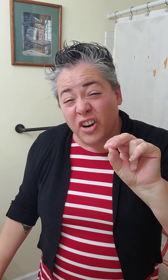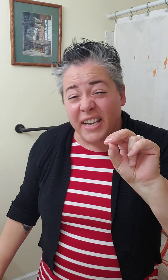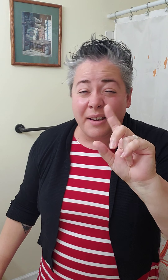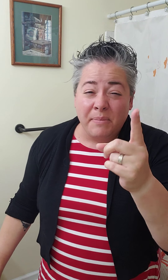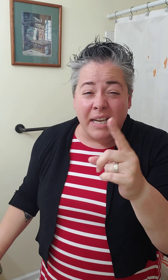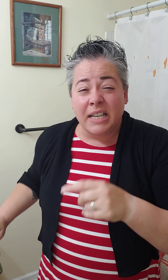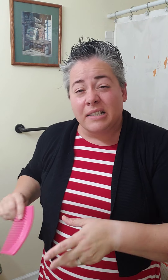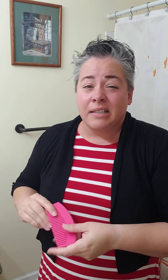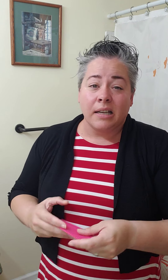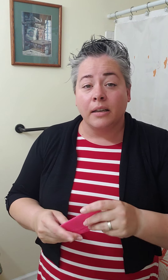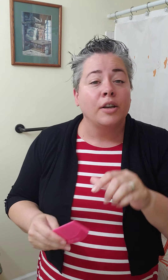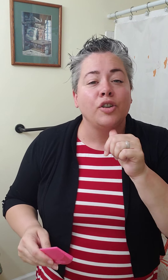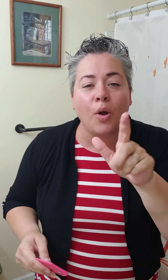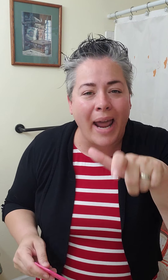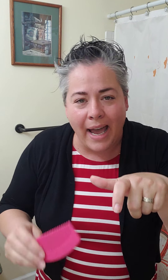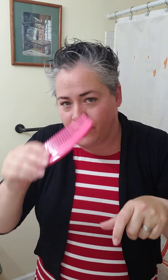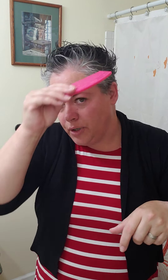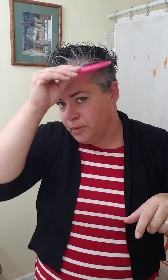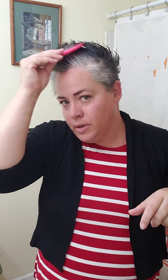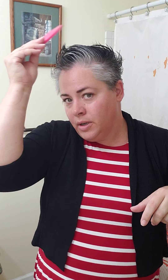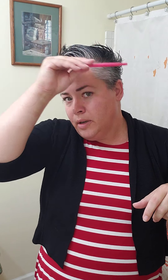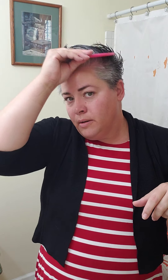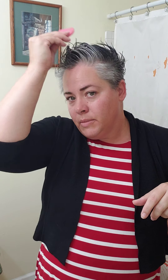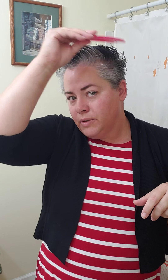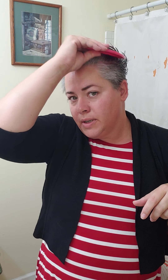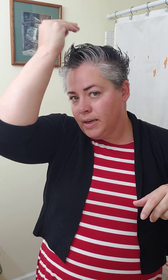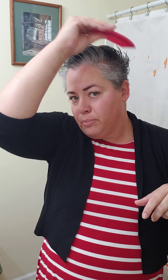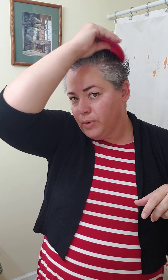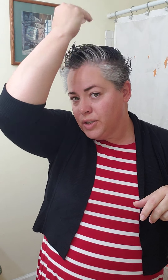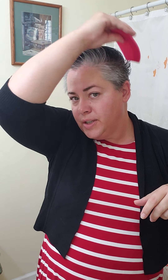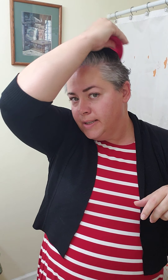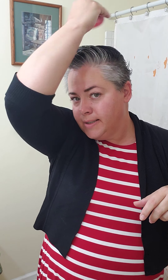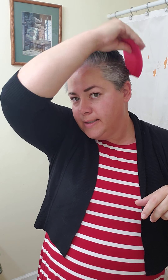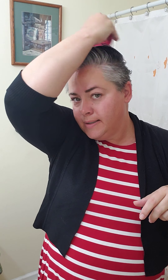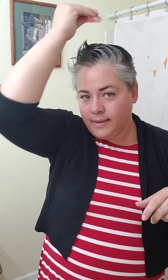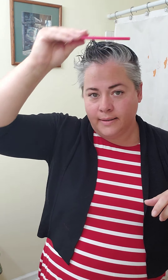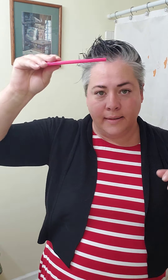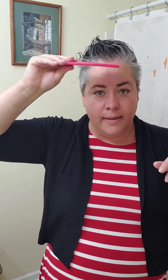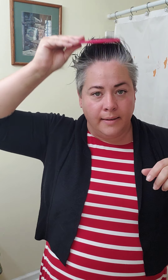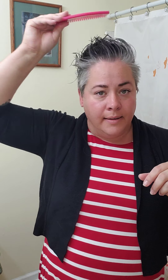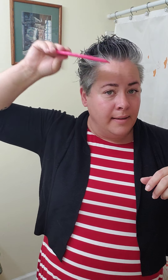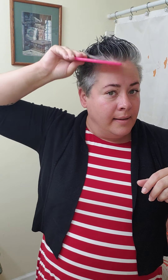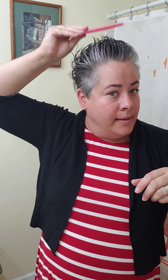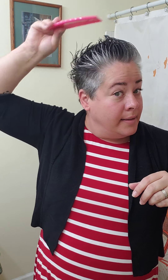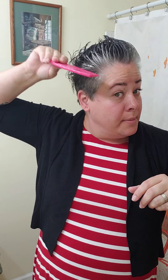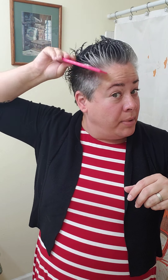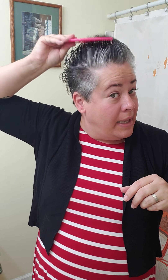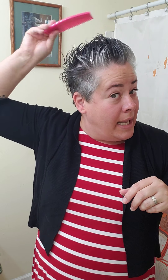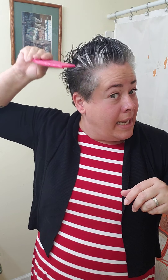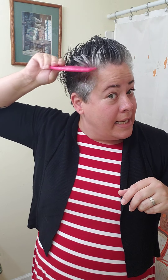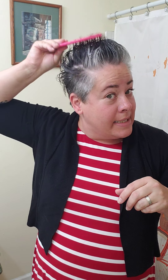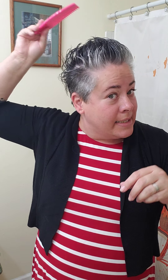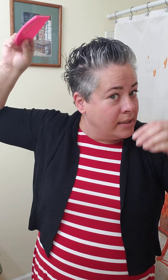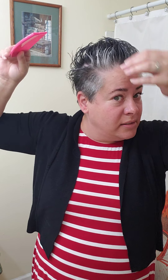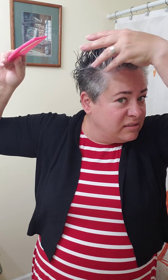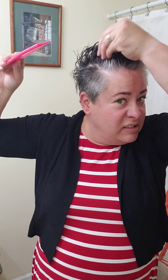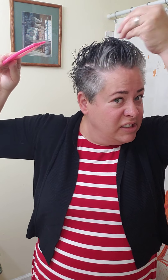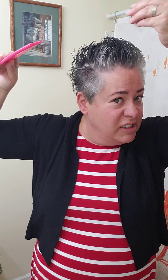30 minutes. You don't have to. I'm just kind of brush this into place.